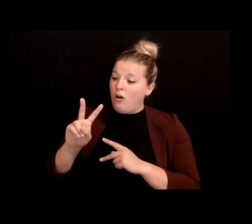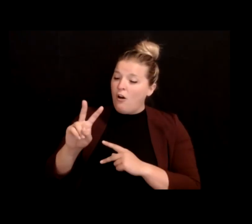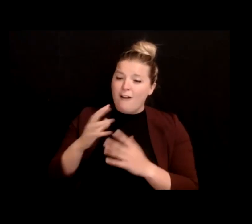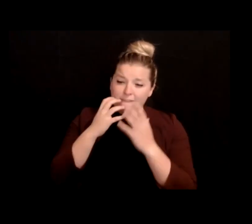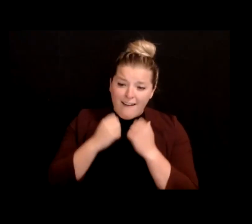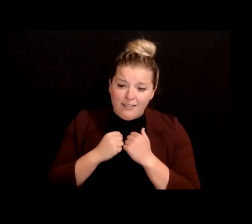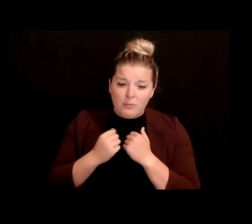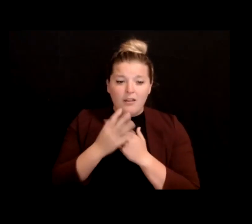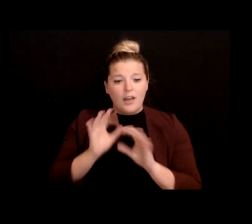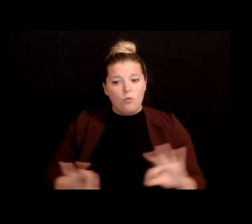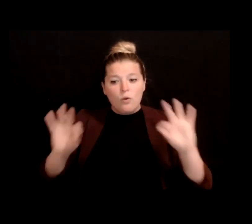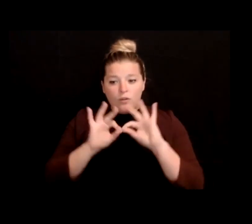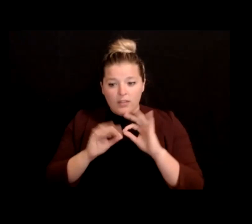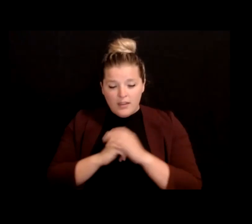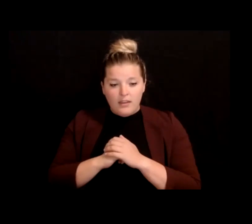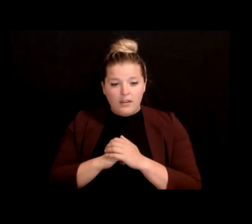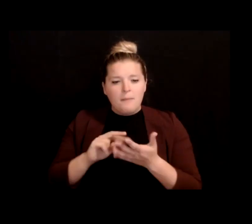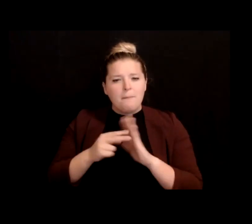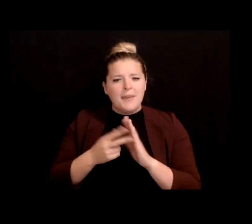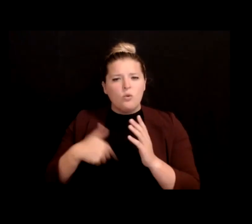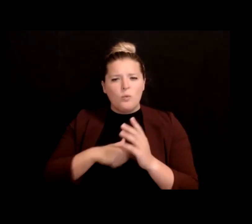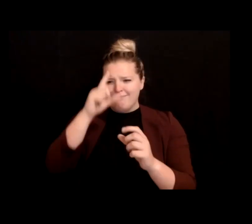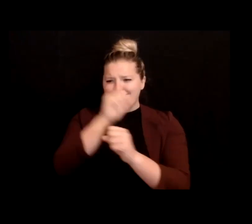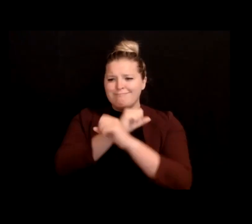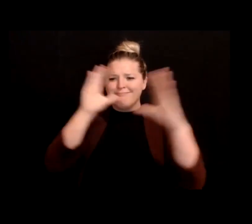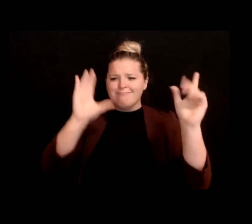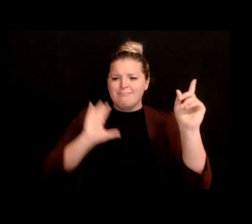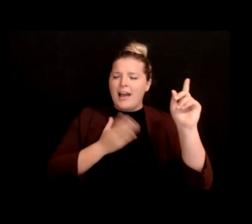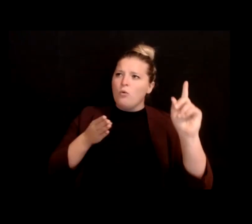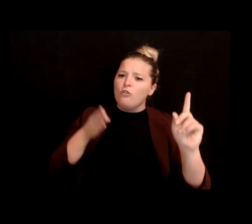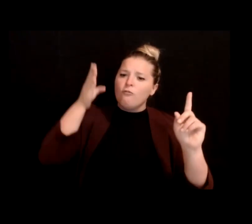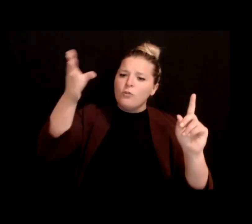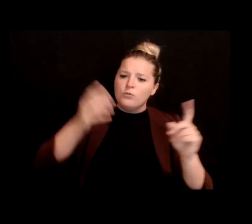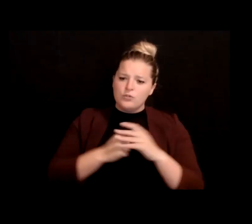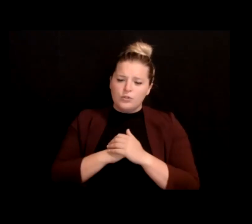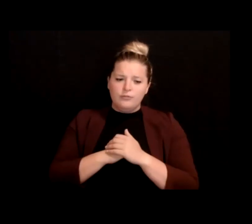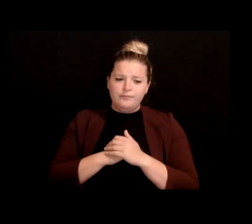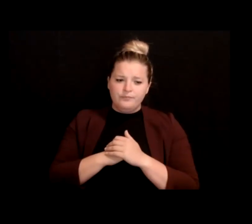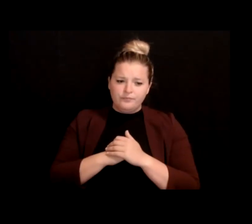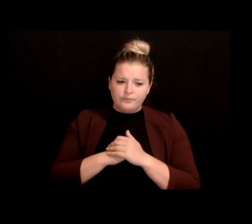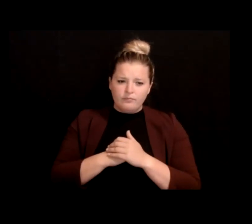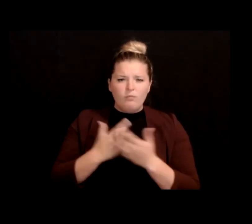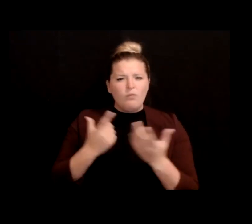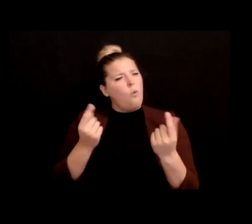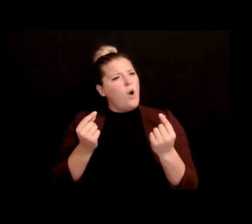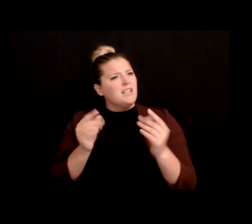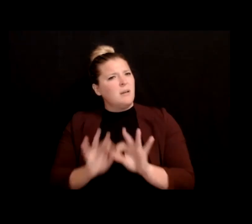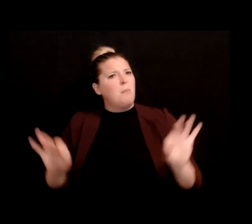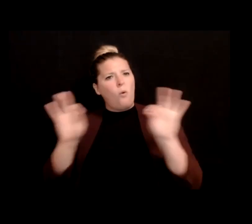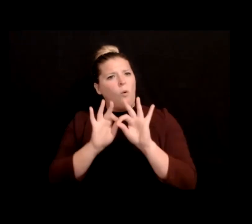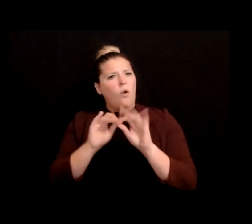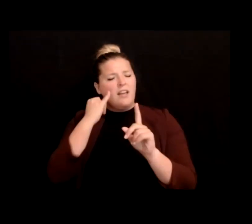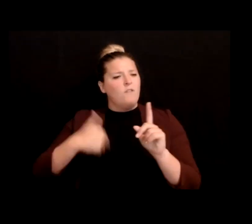What is the future we are building for? What can we imagine as worthwhile if we think about